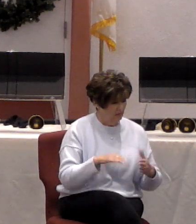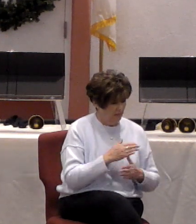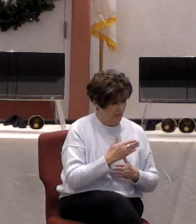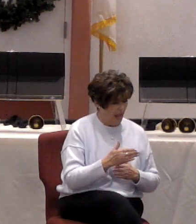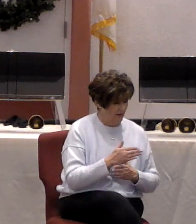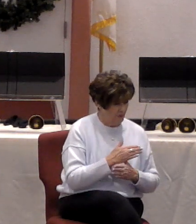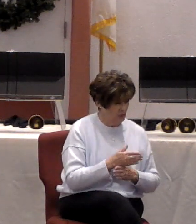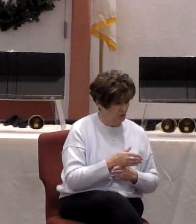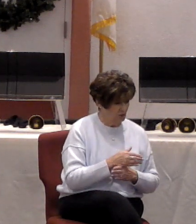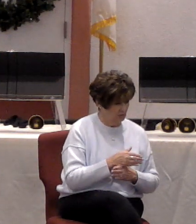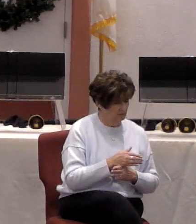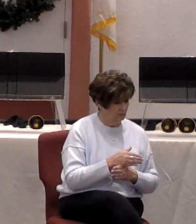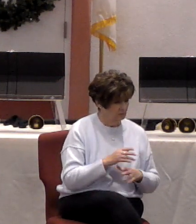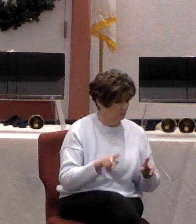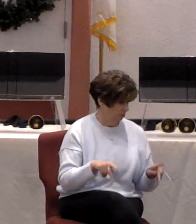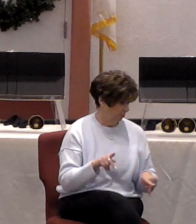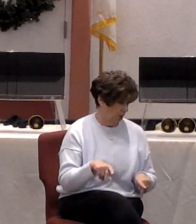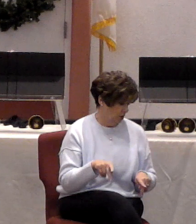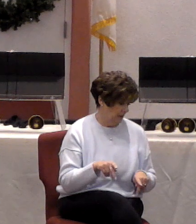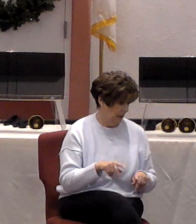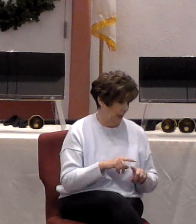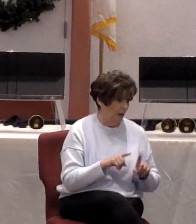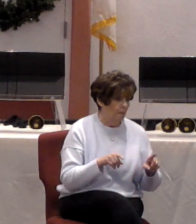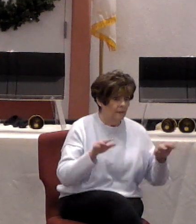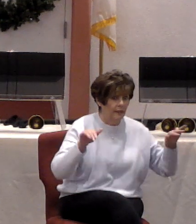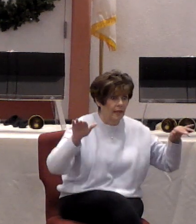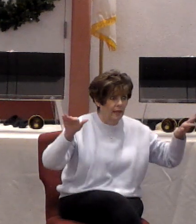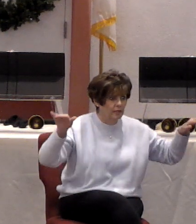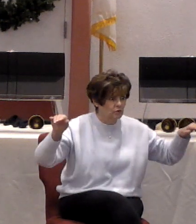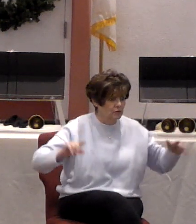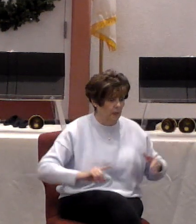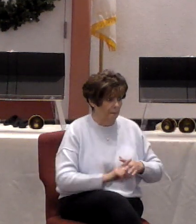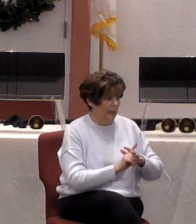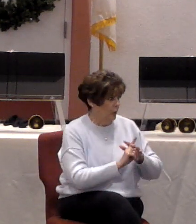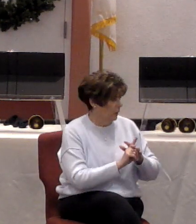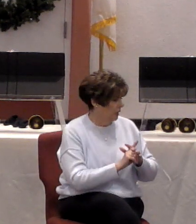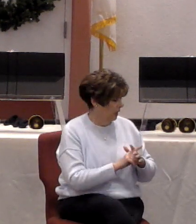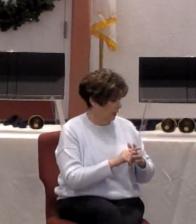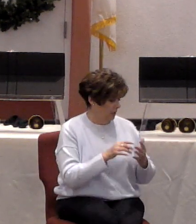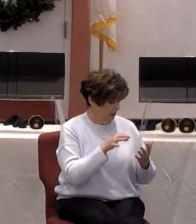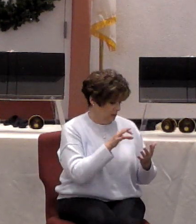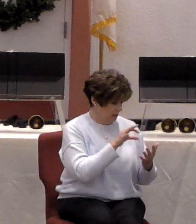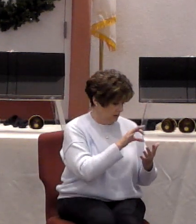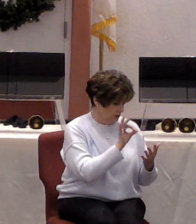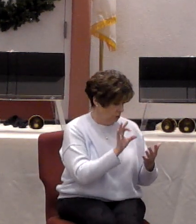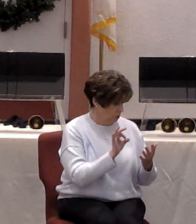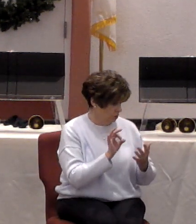And yet, this is who the angels appeared to, so now they have to choose. So they go down to see.